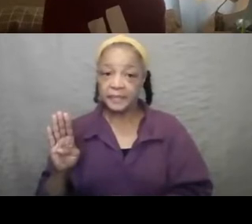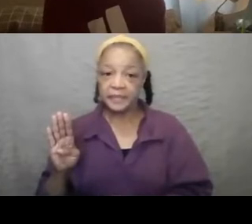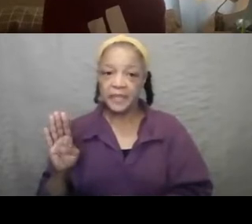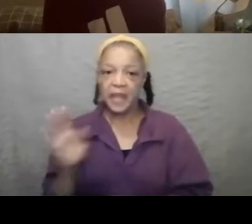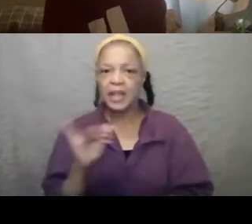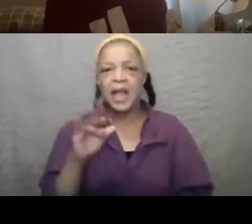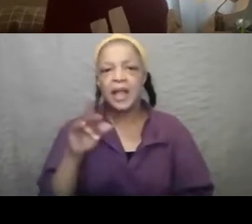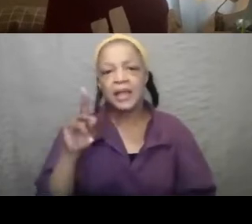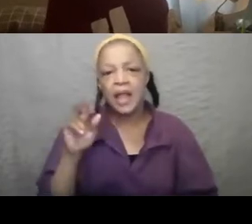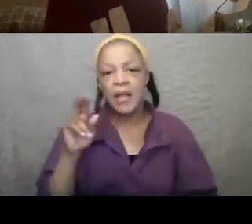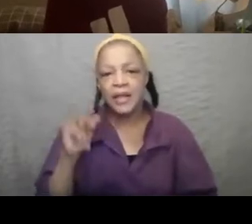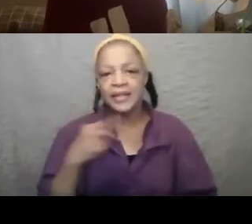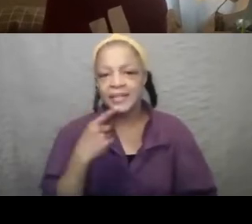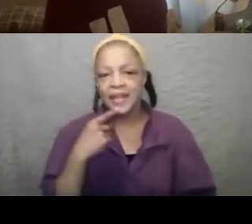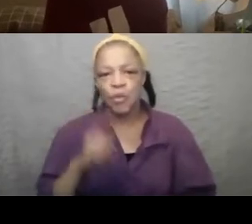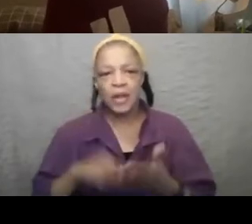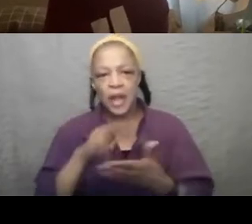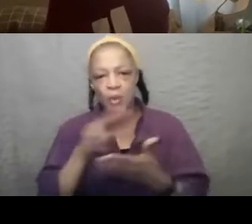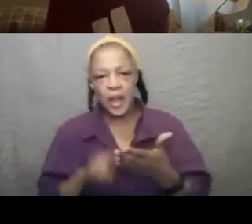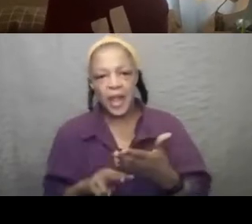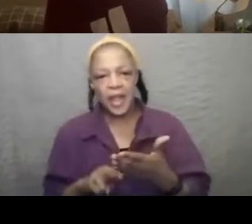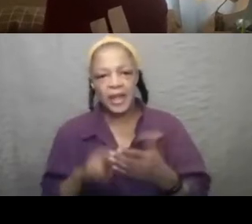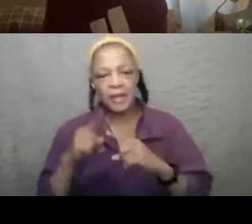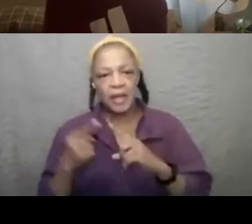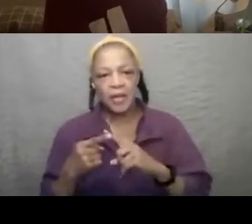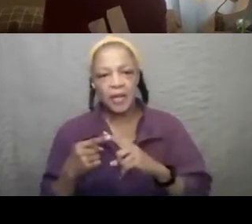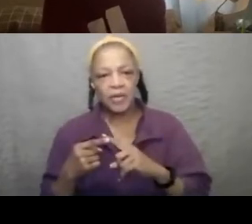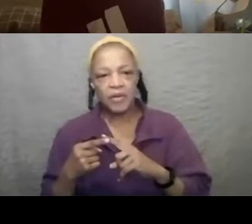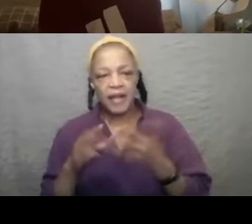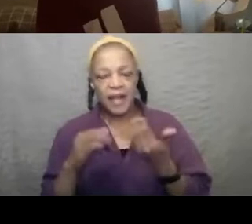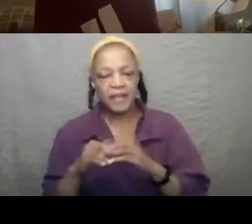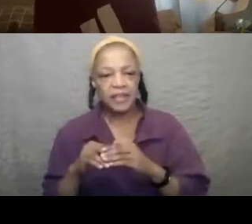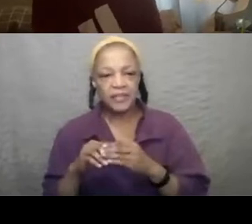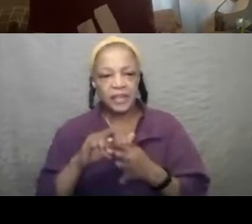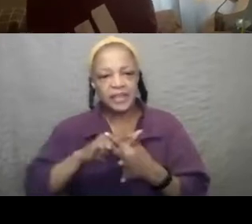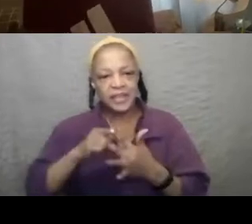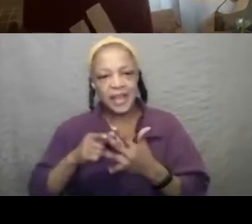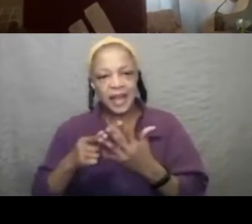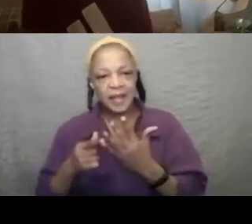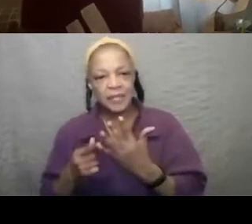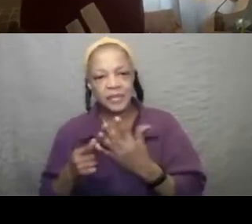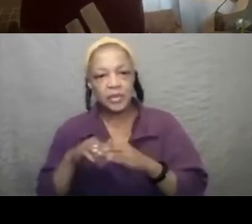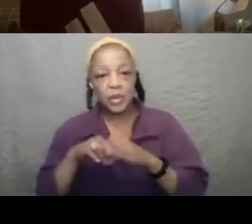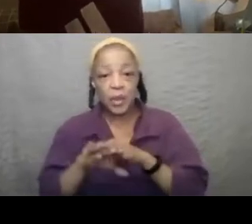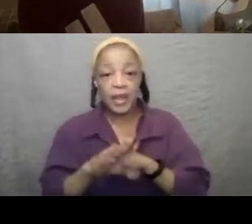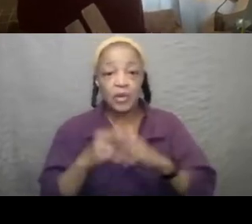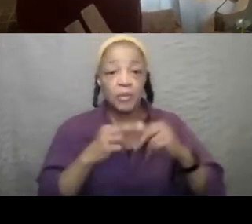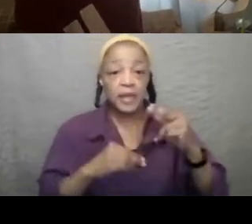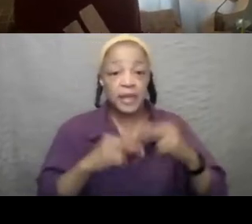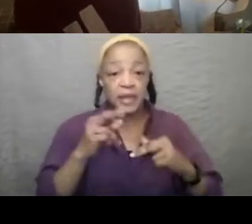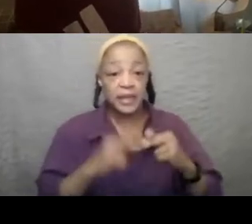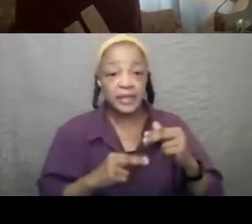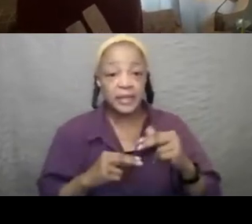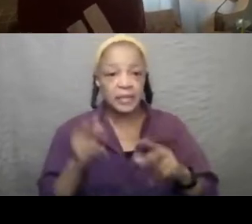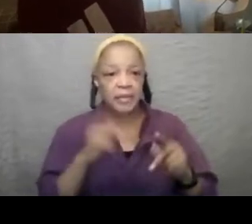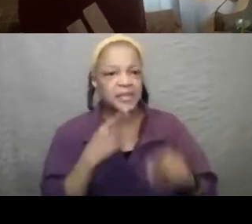and what I've read about certain things, about having steps for, you know, going into a building and people say, well, you know,